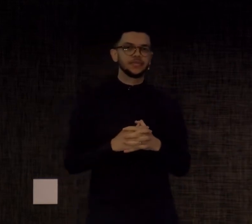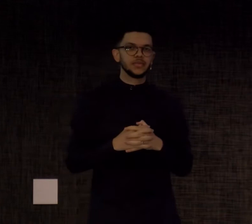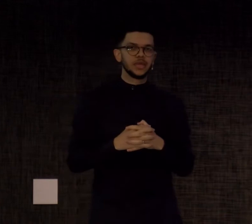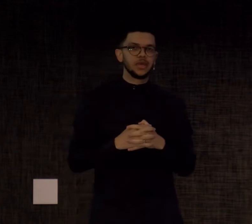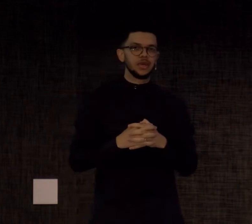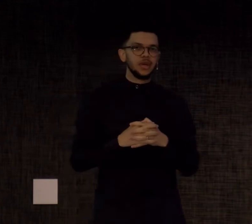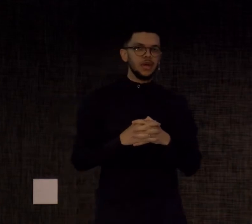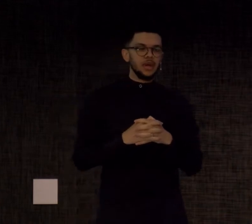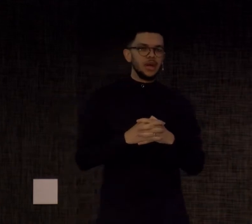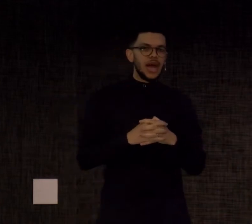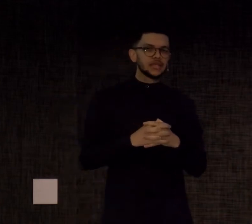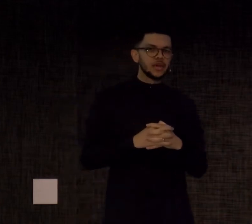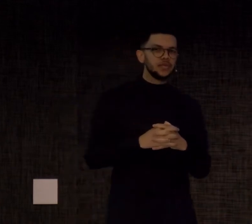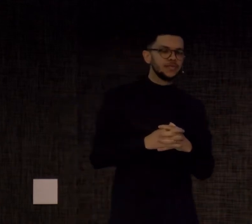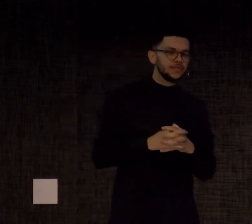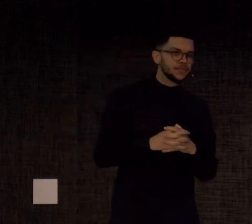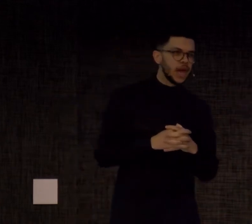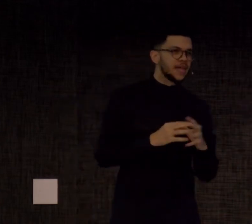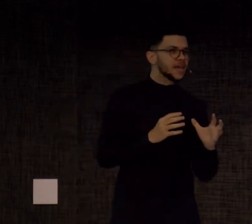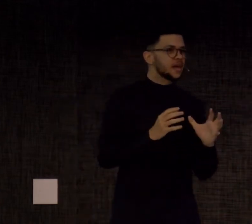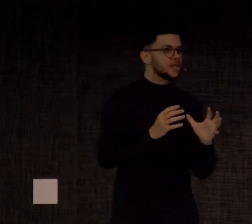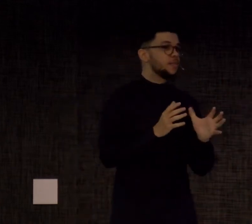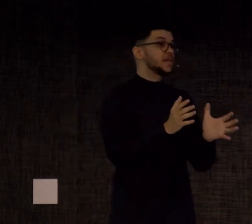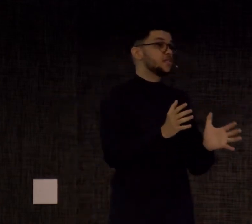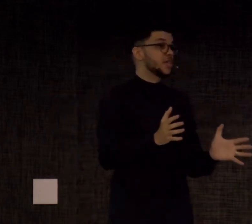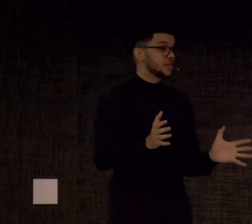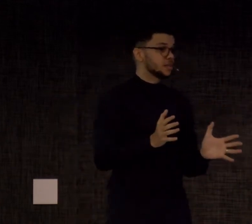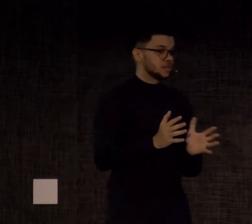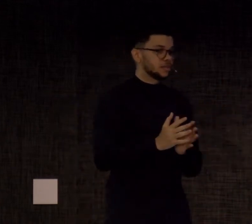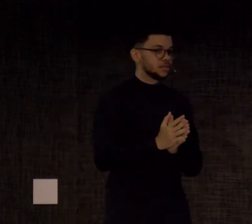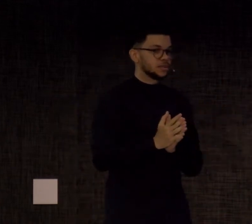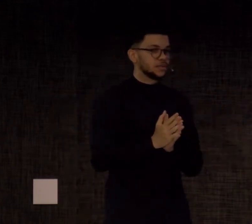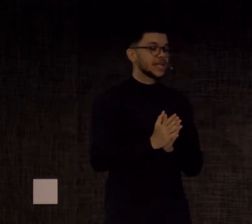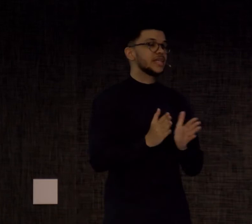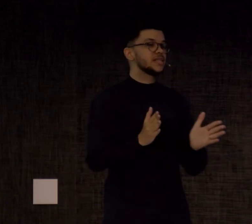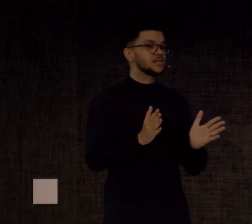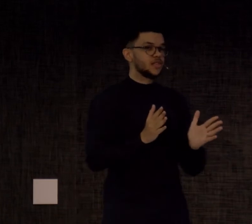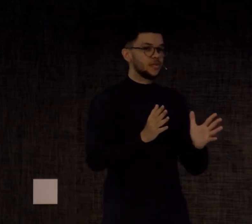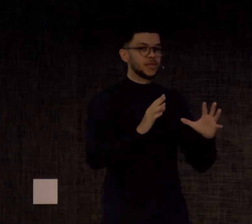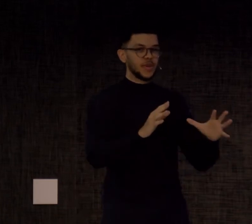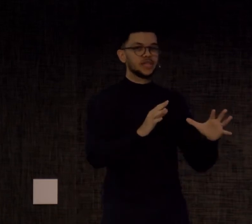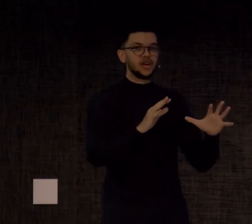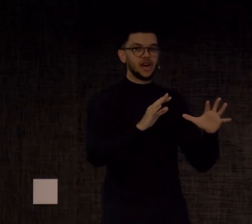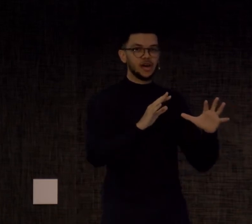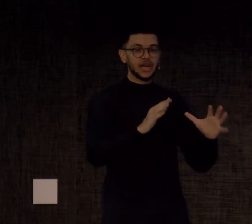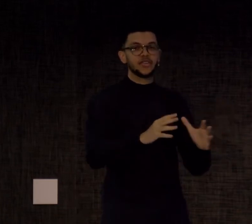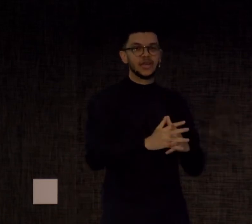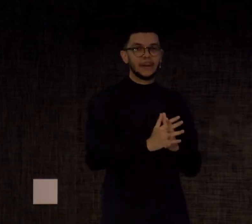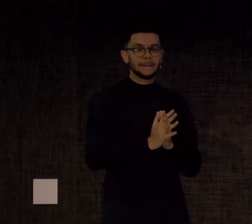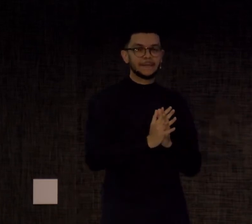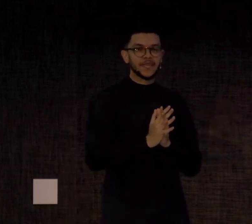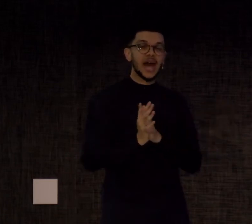And so I think the biggest risk at least from the perspective of our